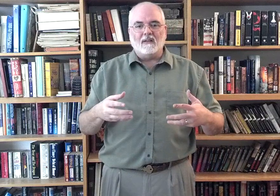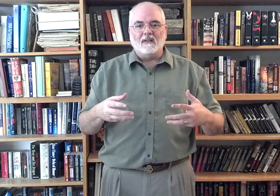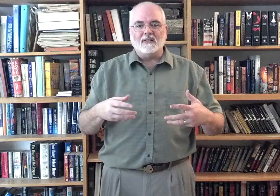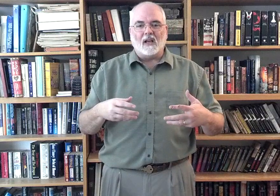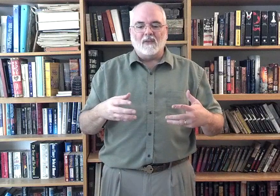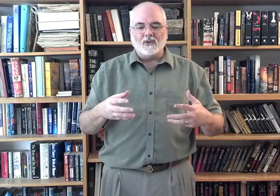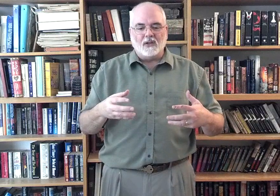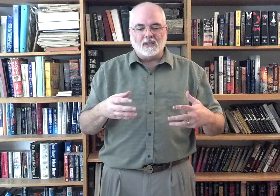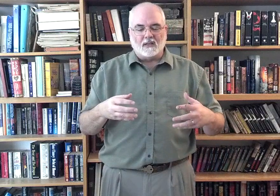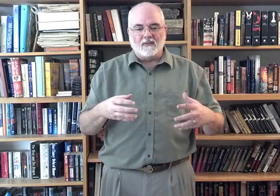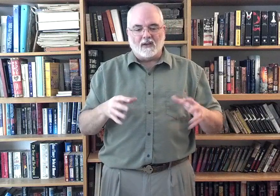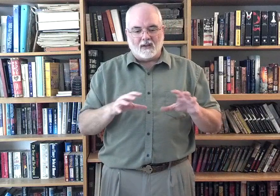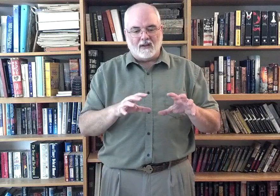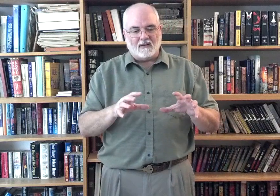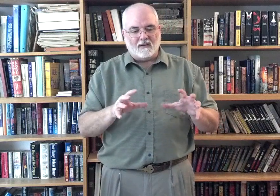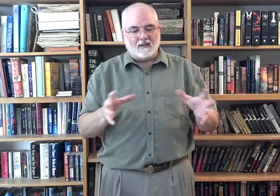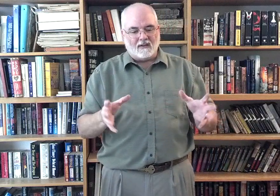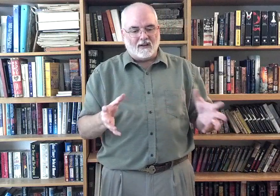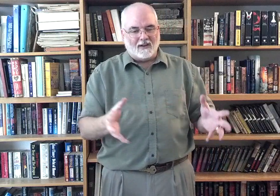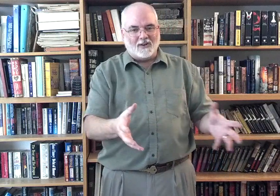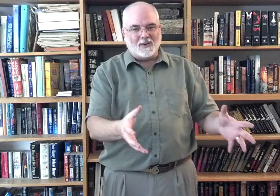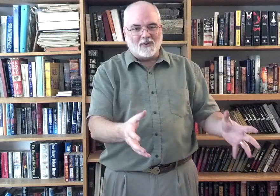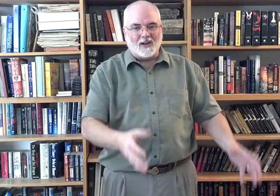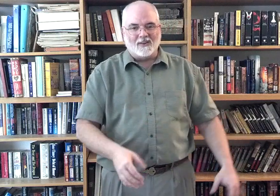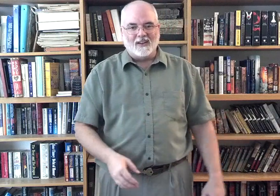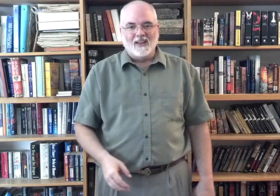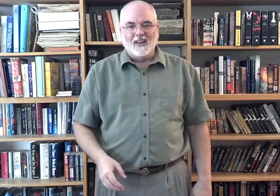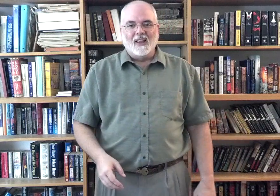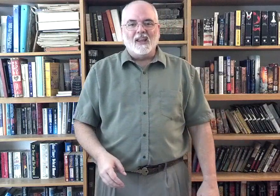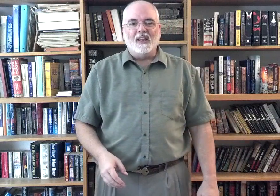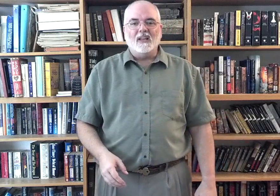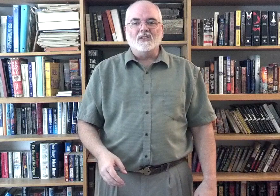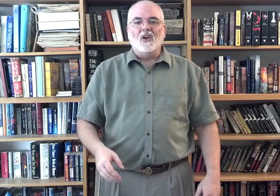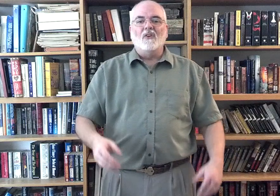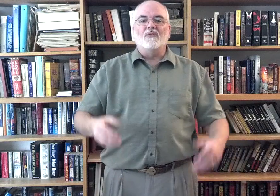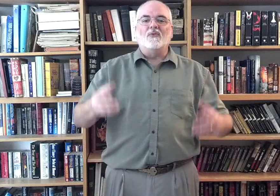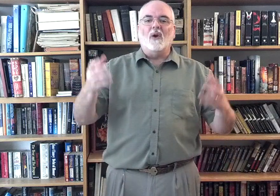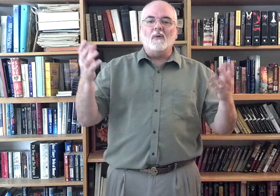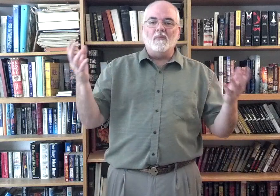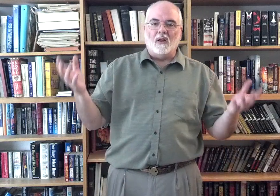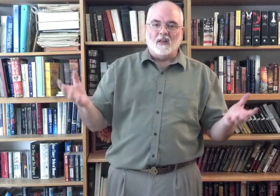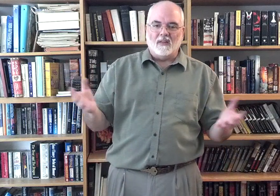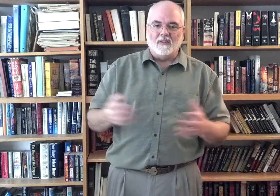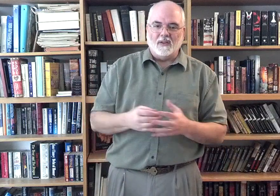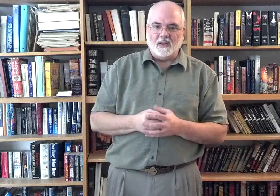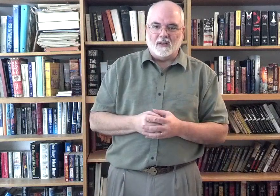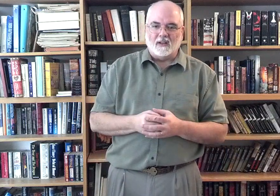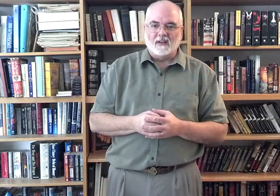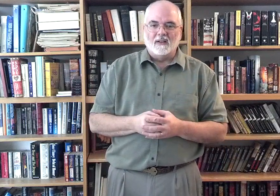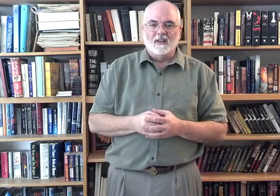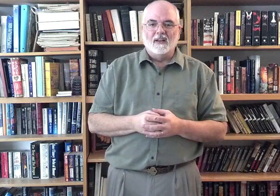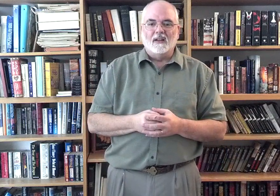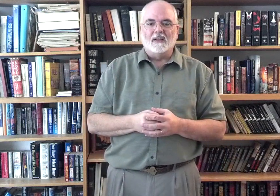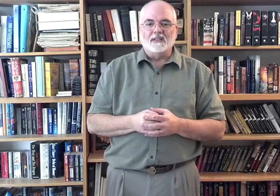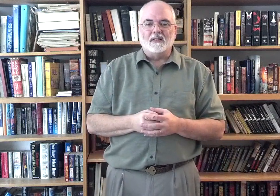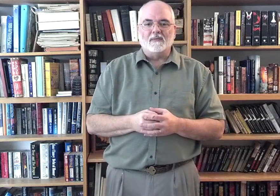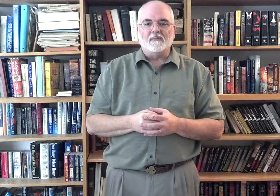The salvation isn't living in an underground. It is from the hill.